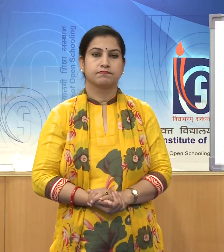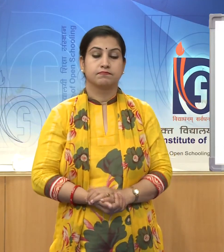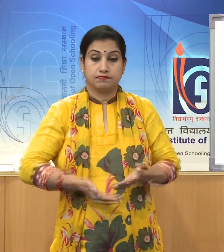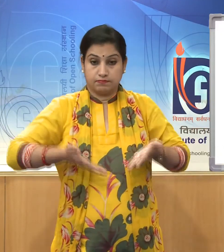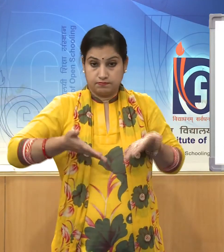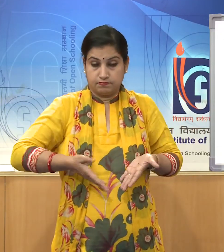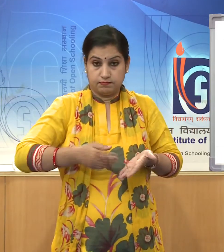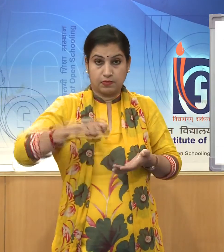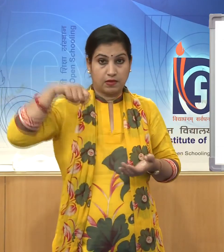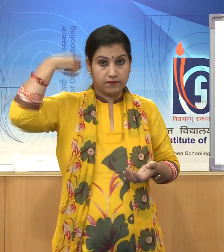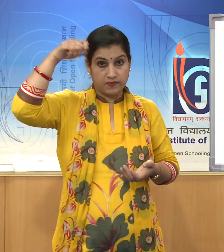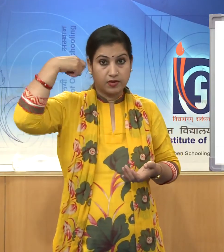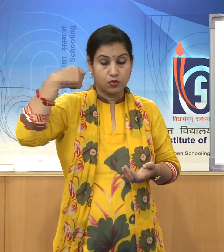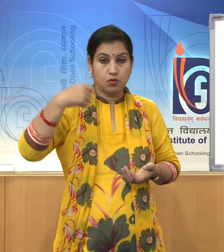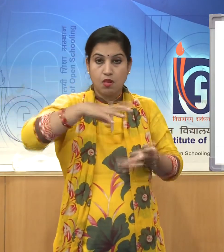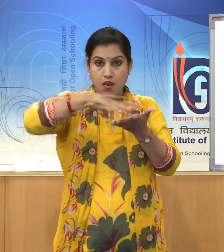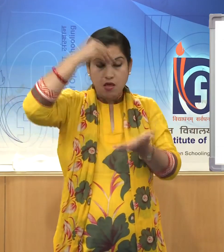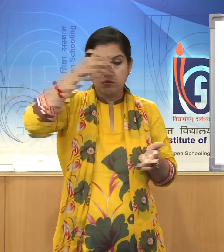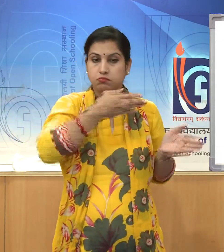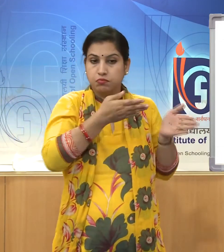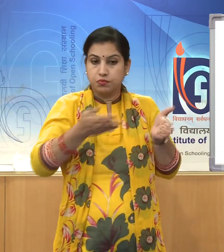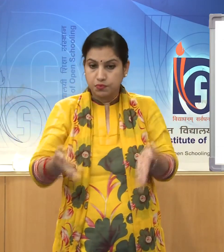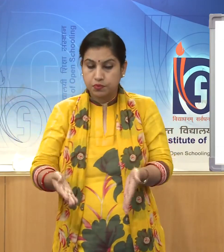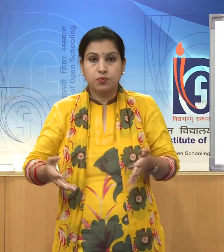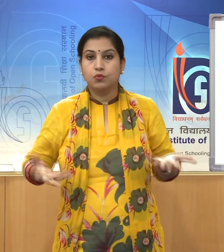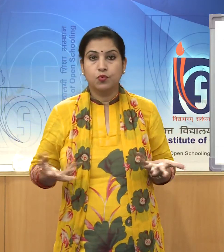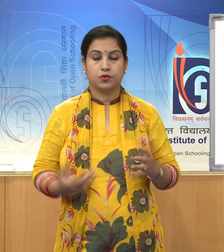what we have learned so far from this lesson.